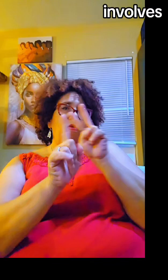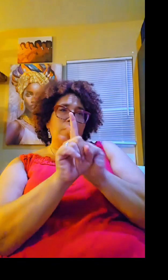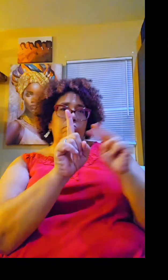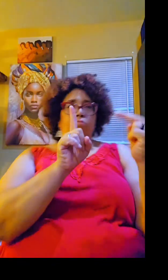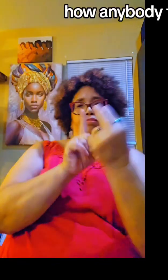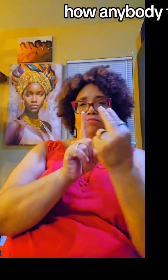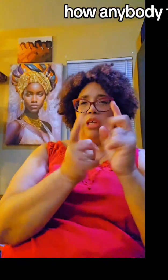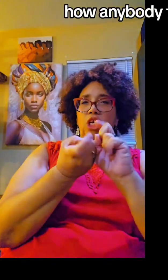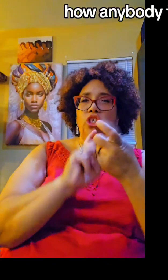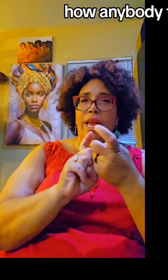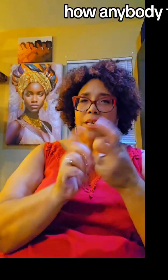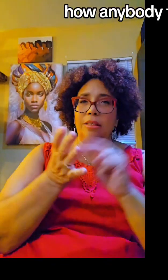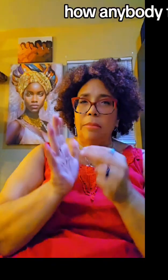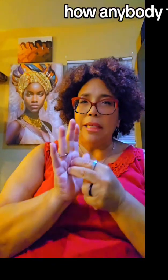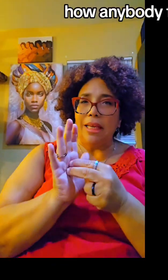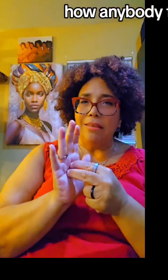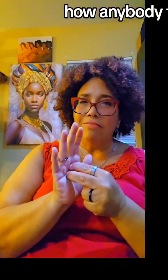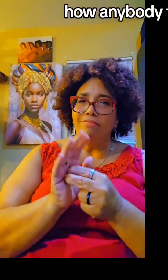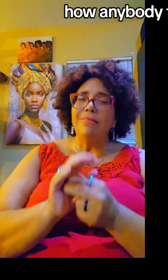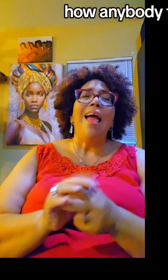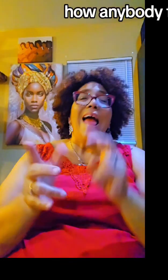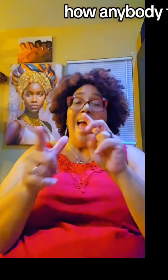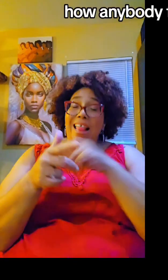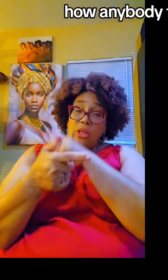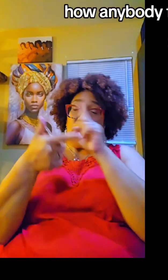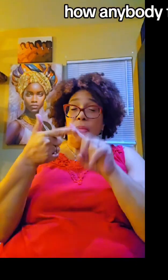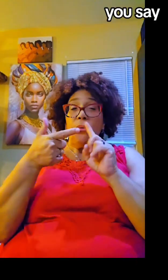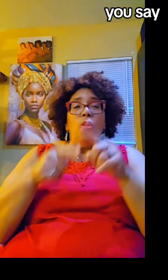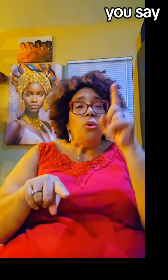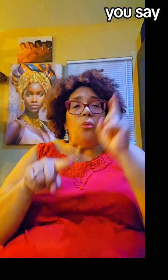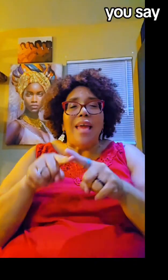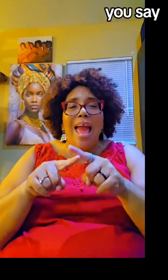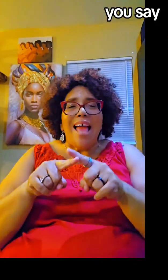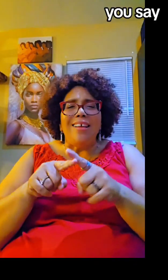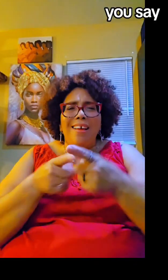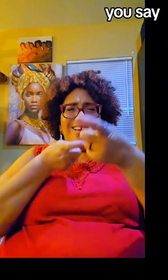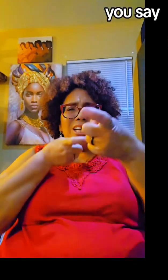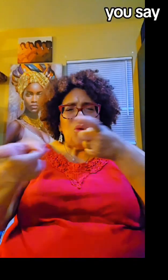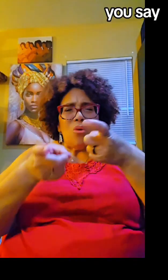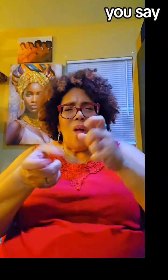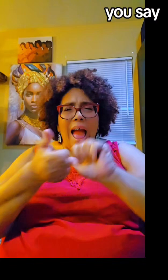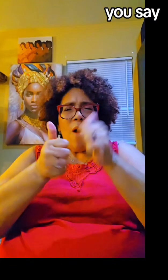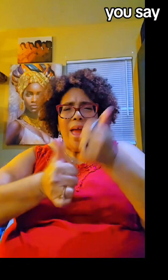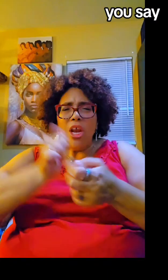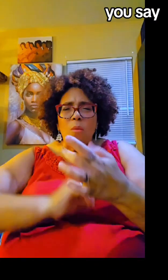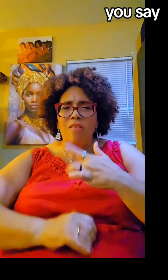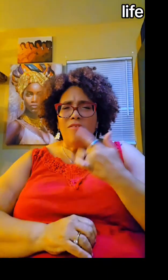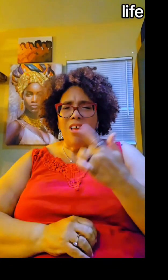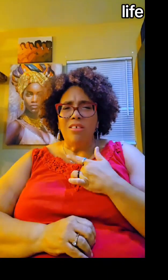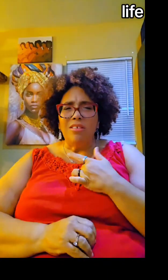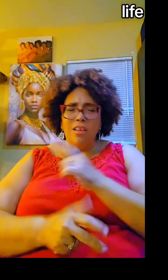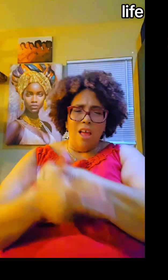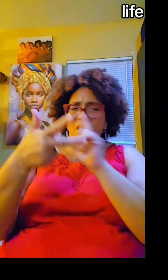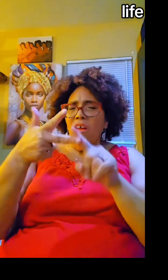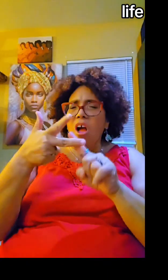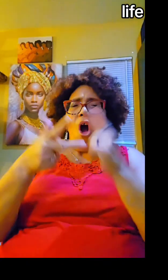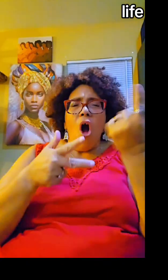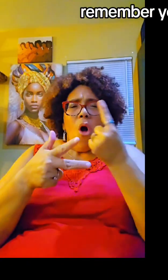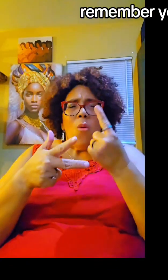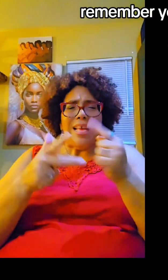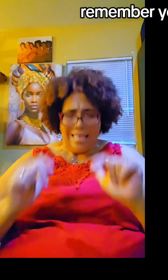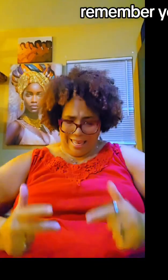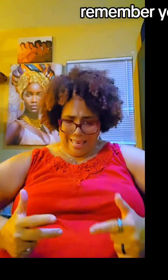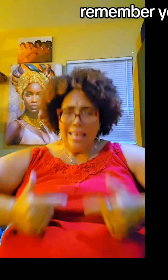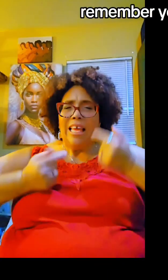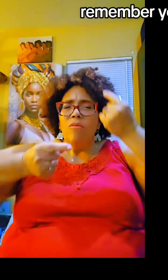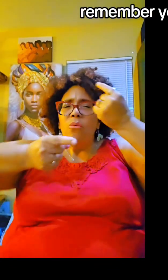involves. And two, know that you can't police how anybody feels. And three, always be mindful of what you say, what you do, and how you live your life,